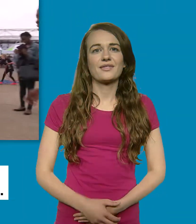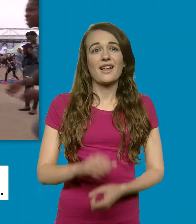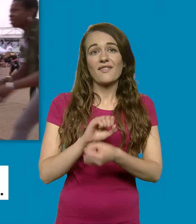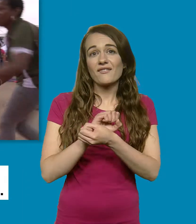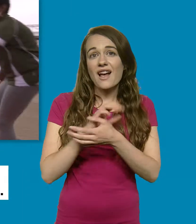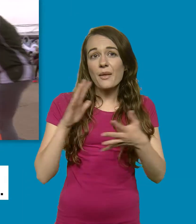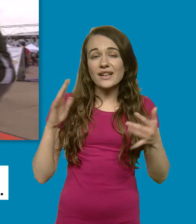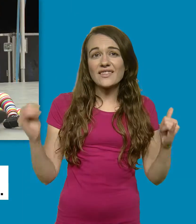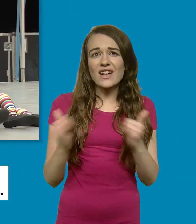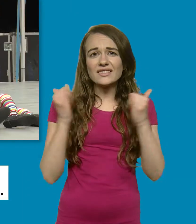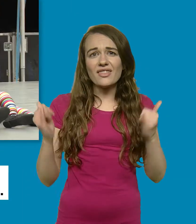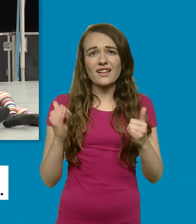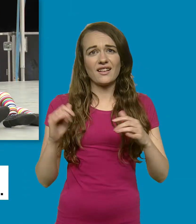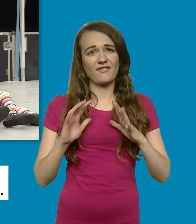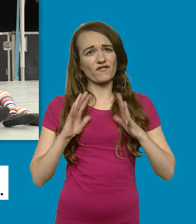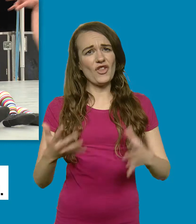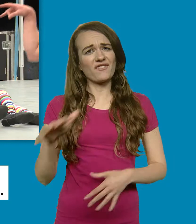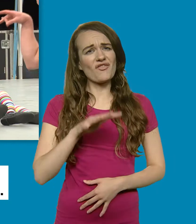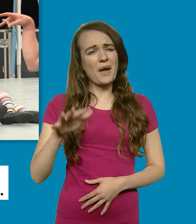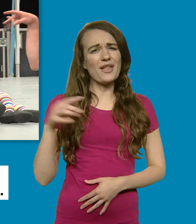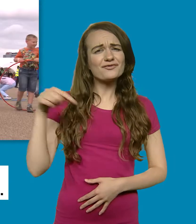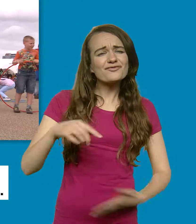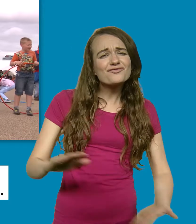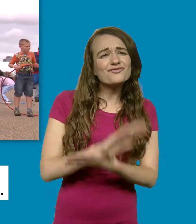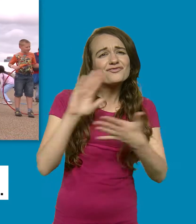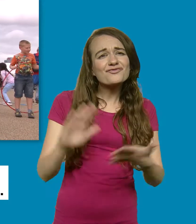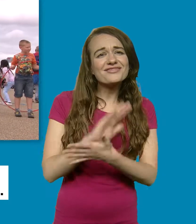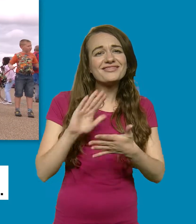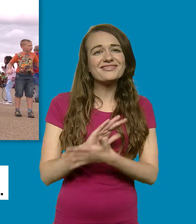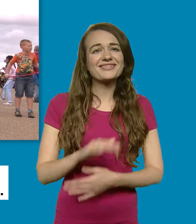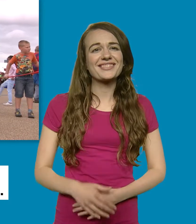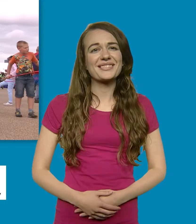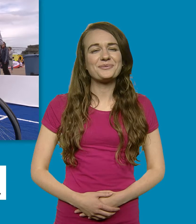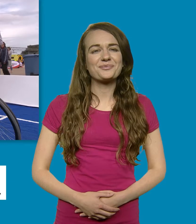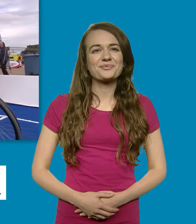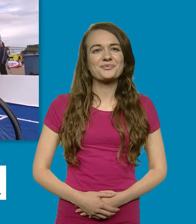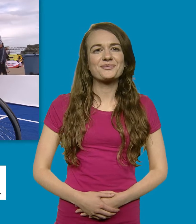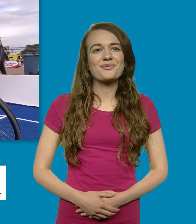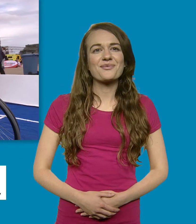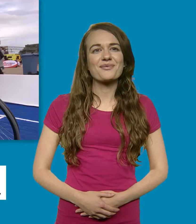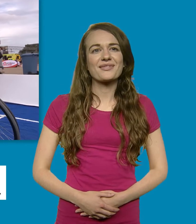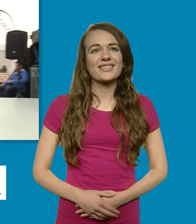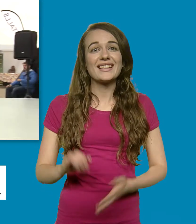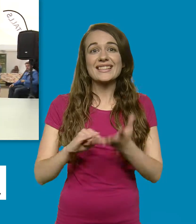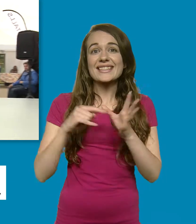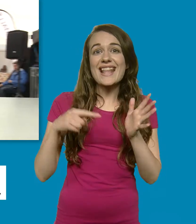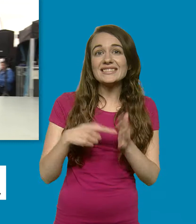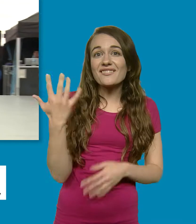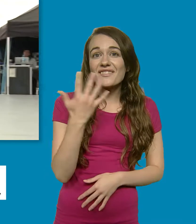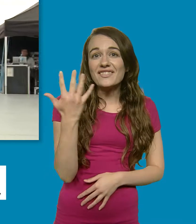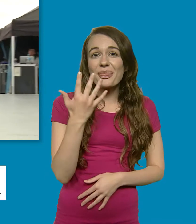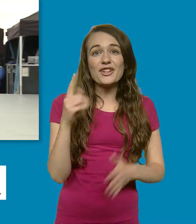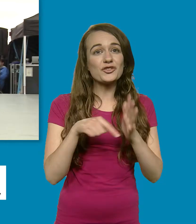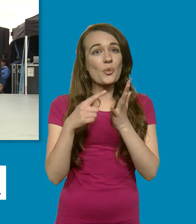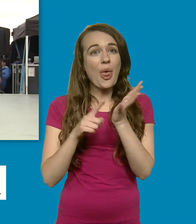Come and enjoy a free family day out at Liberty Festival. On Saturday the 15th of July